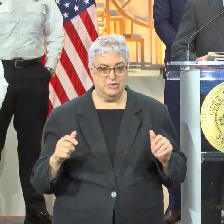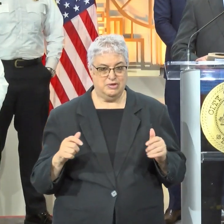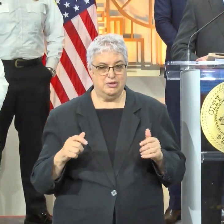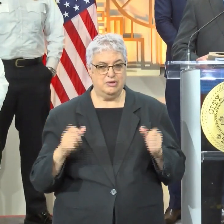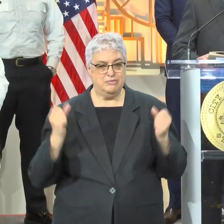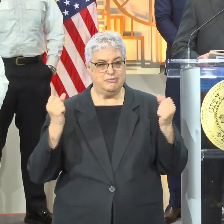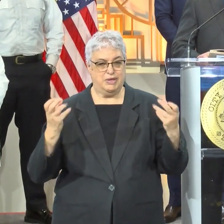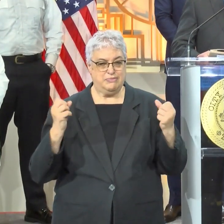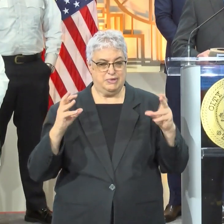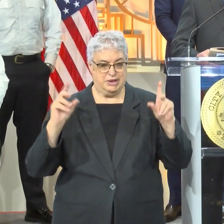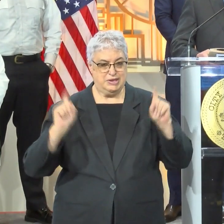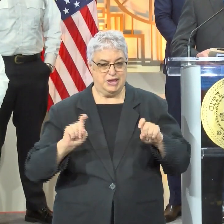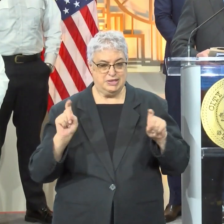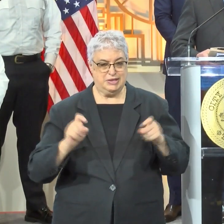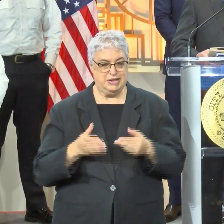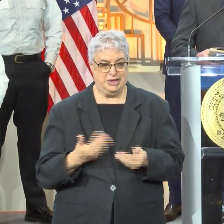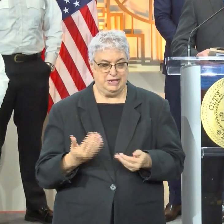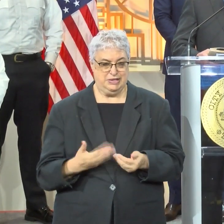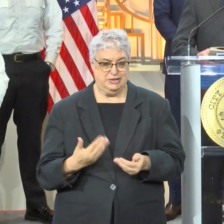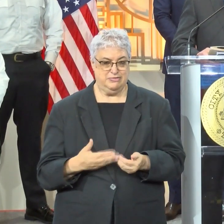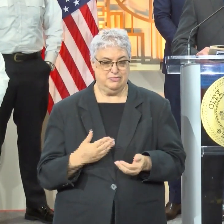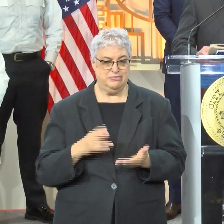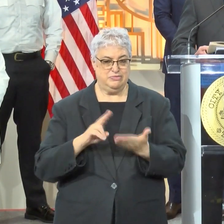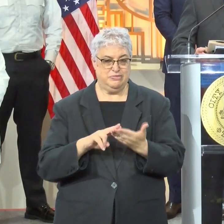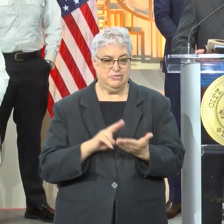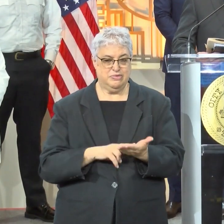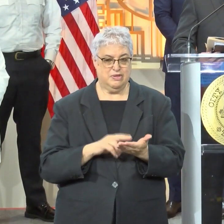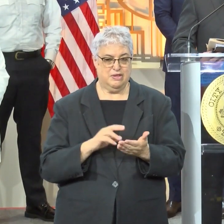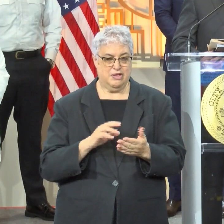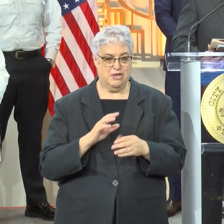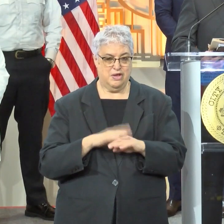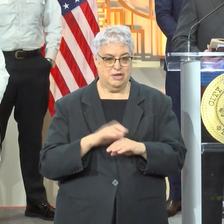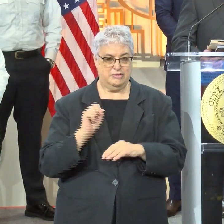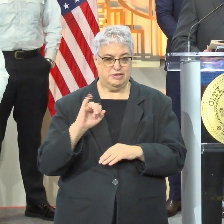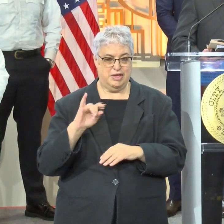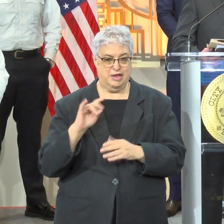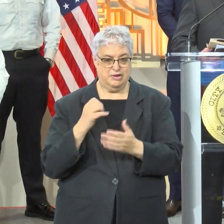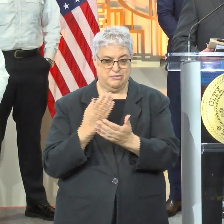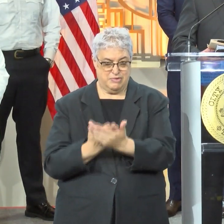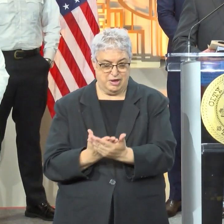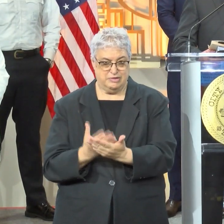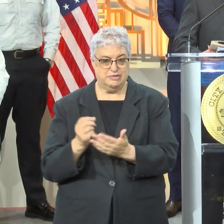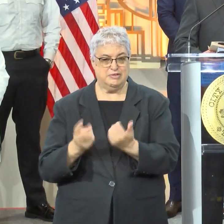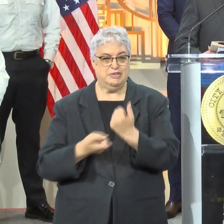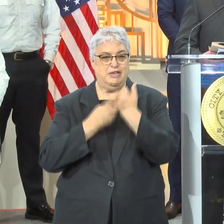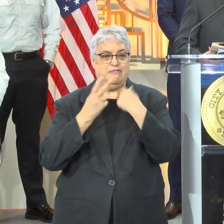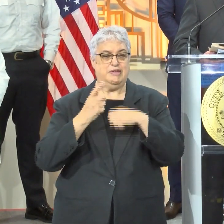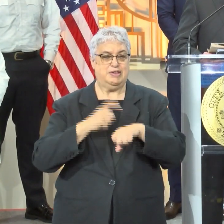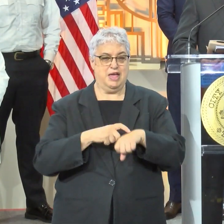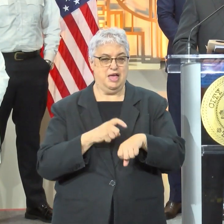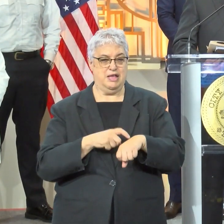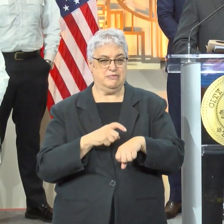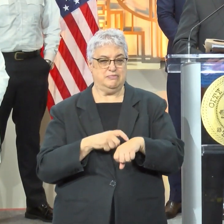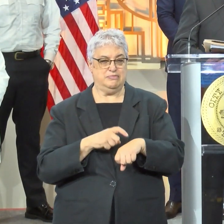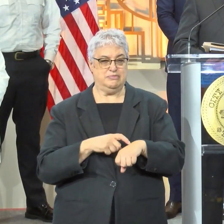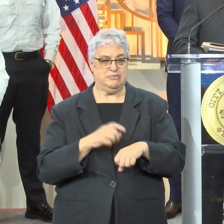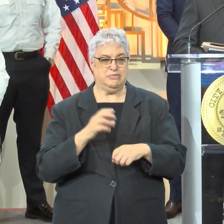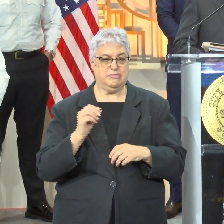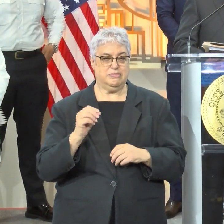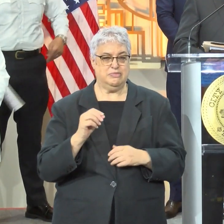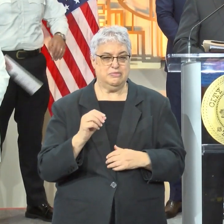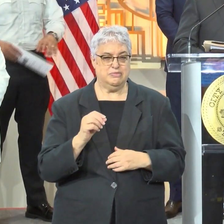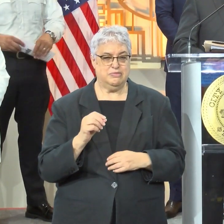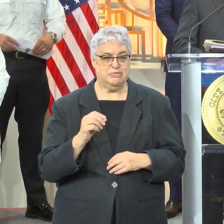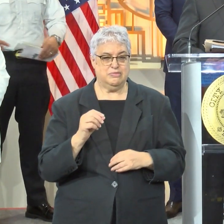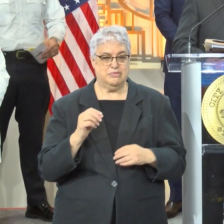lots and lots of tests done. And to register for those, you can either go on site and register when you get there, or if you want to save yourself some time and you have access to